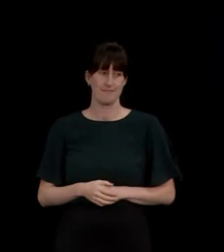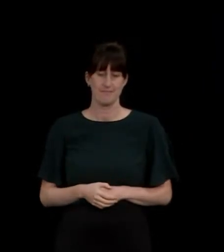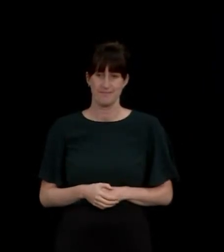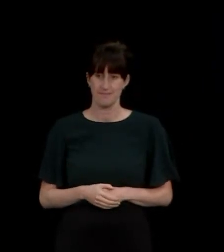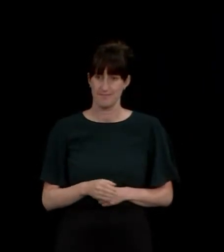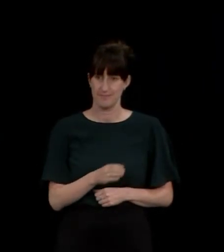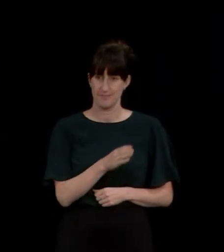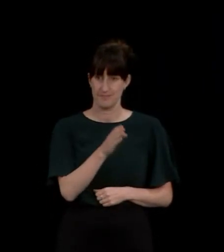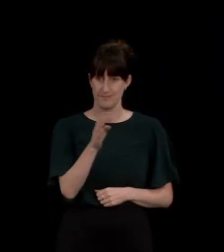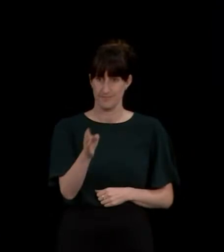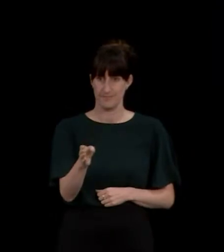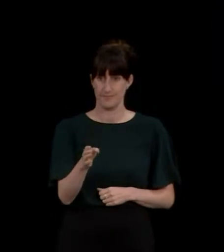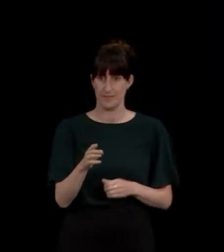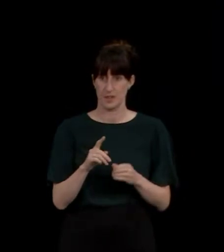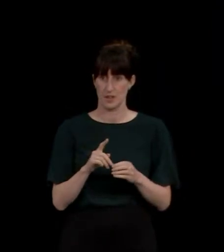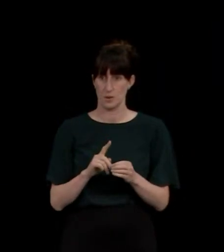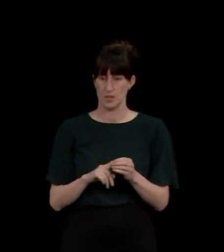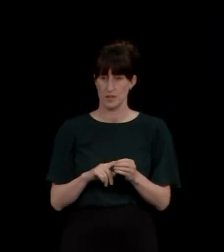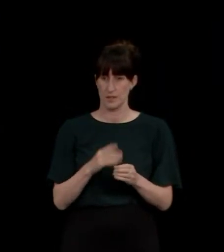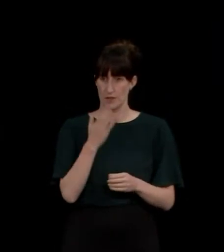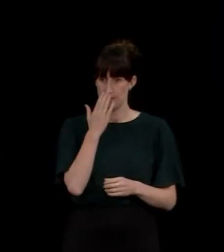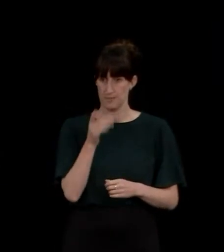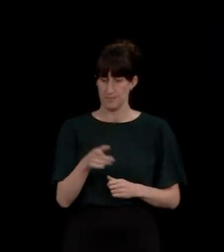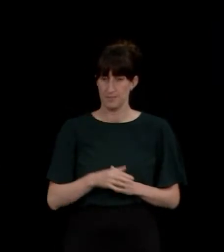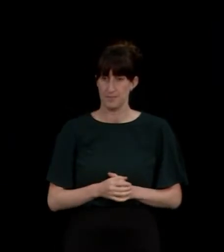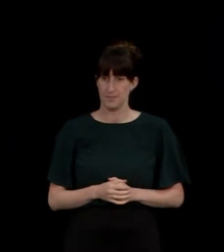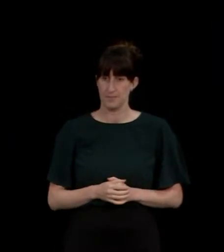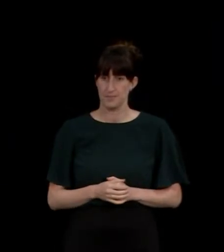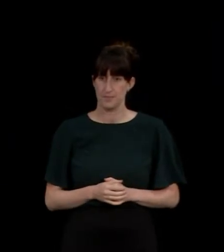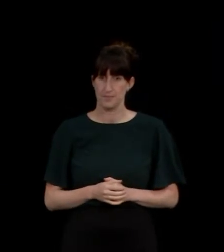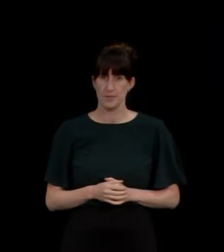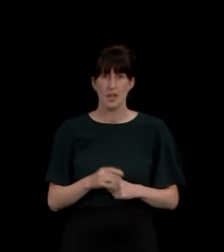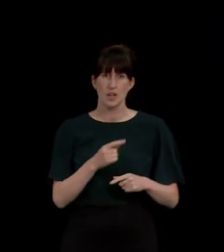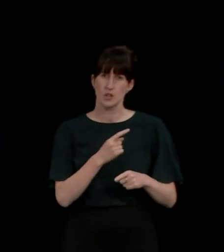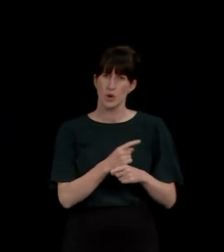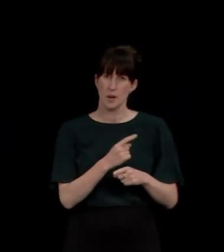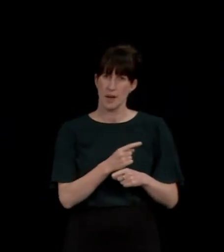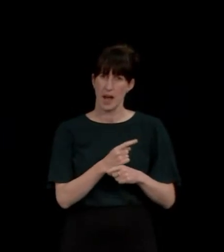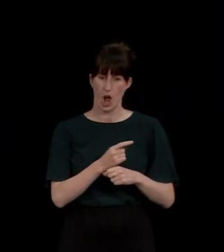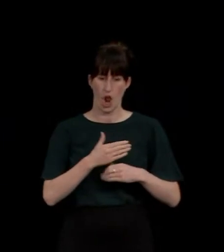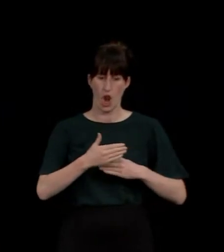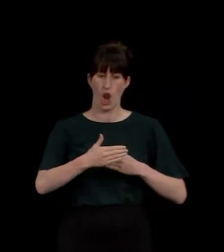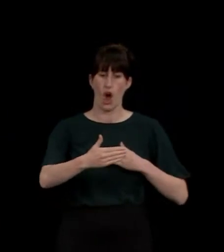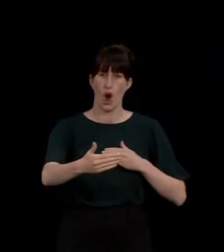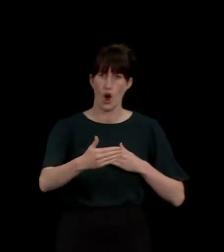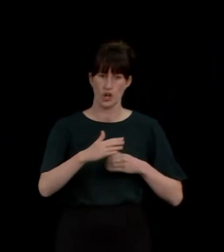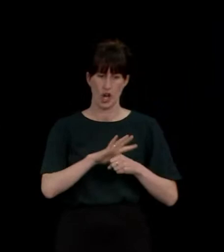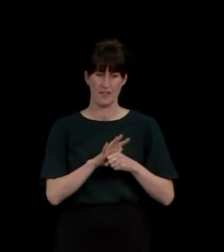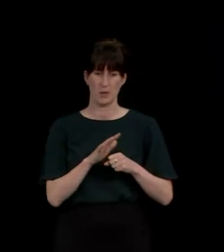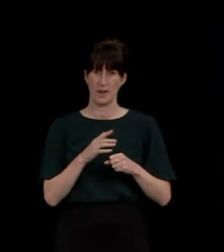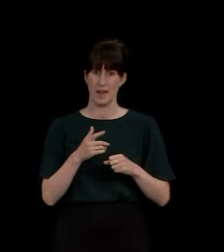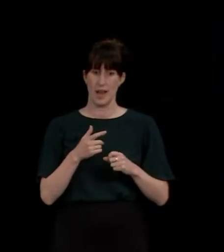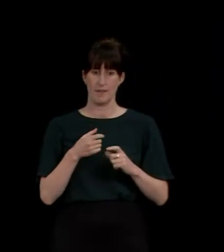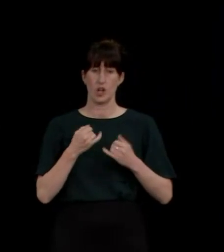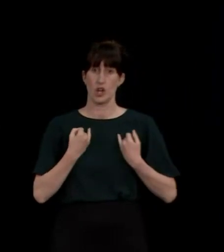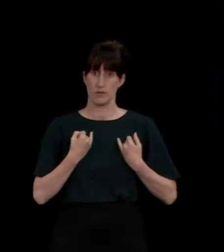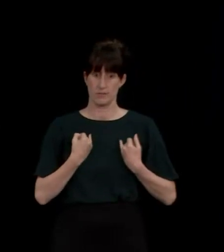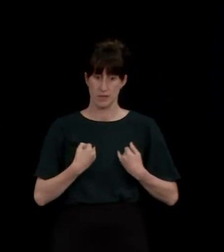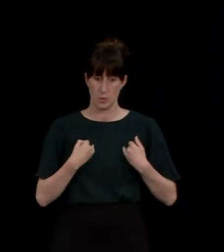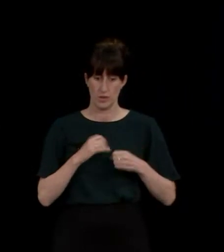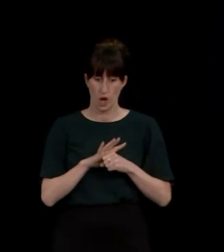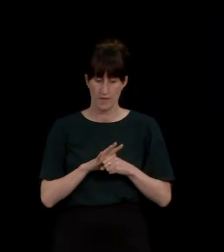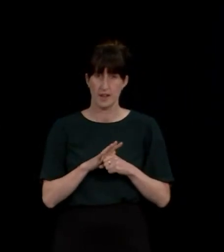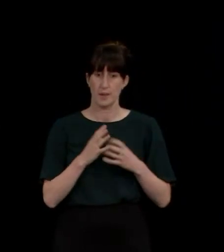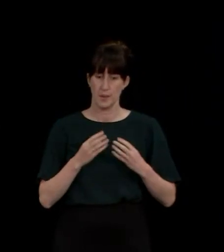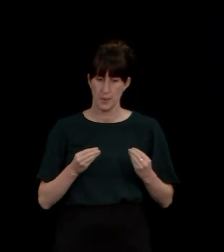I'll come in here at the front and then come back to you at News Hub and then Ben. Yeah. On long COVID, that was a stark warning. More than one in three. We have a